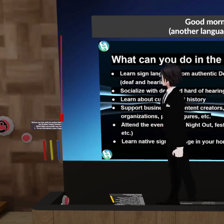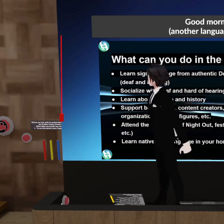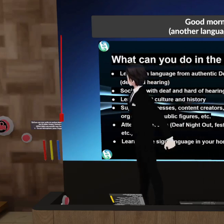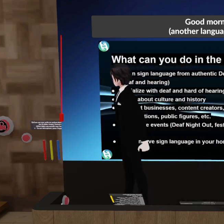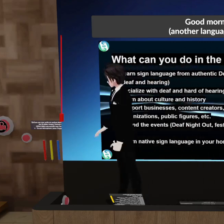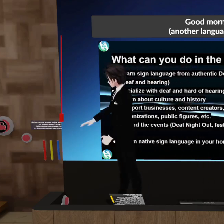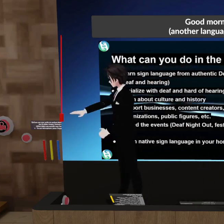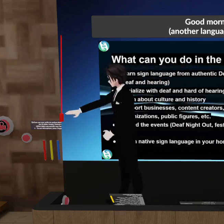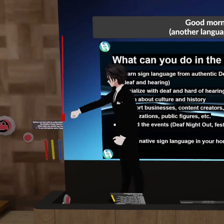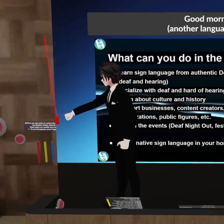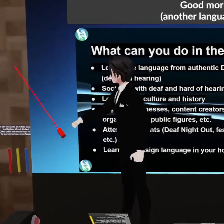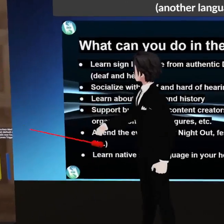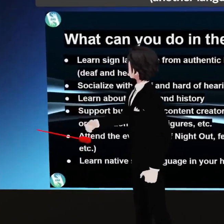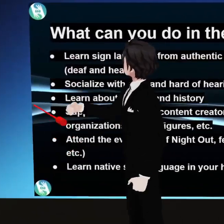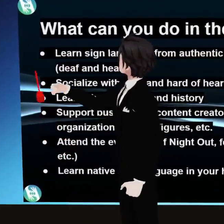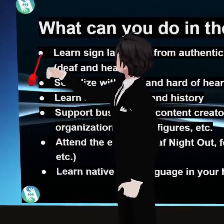I think it's a toggle.